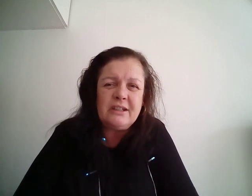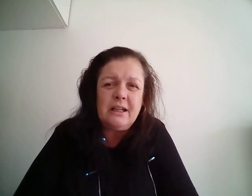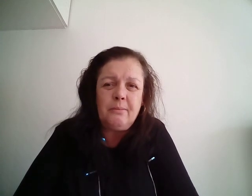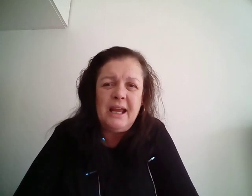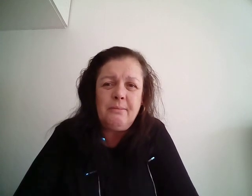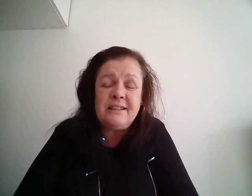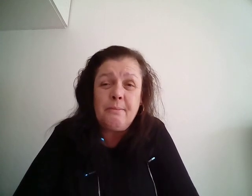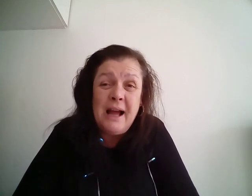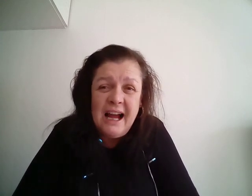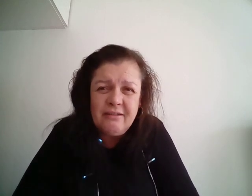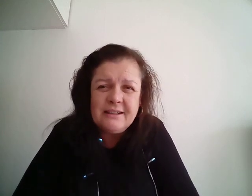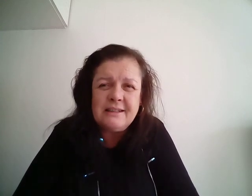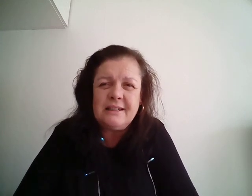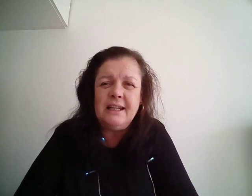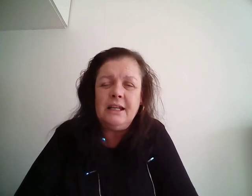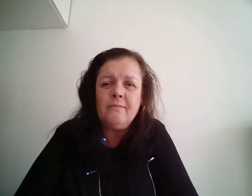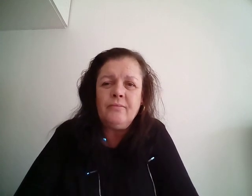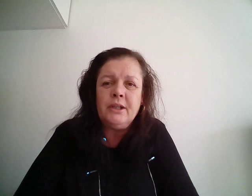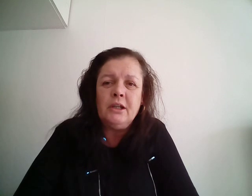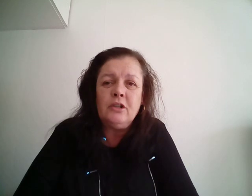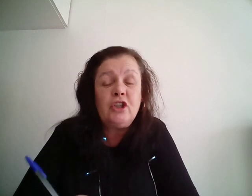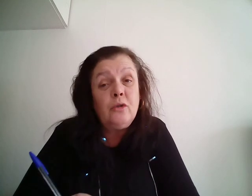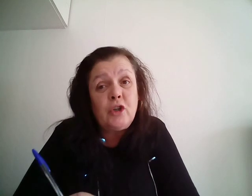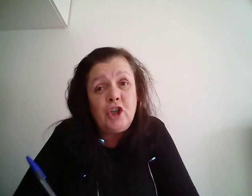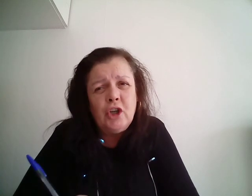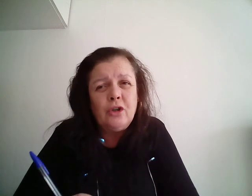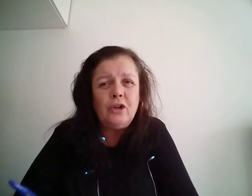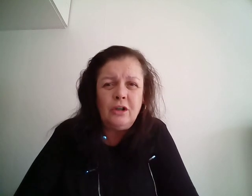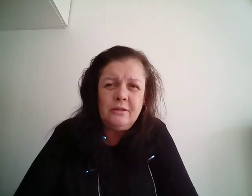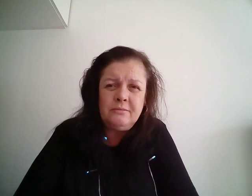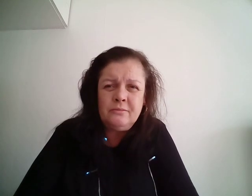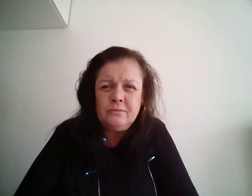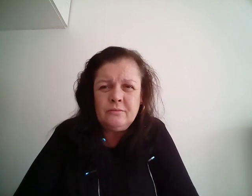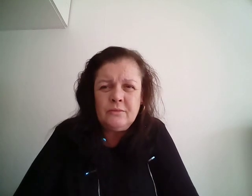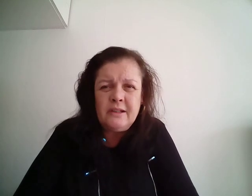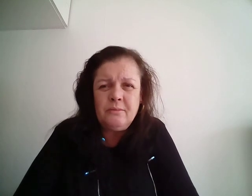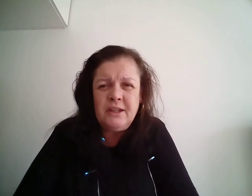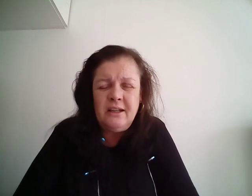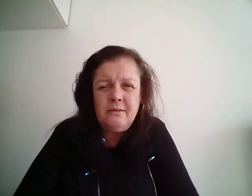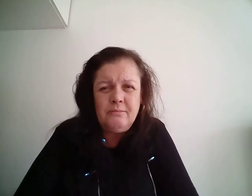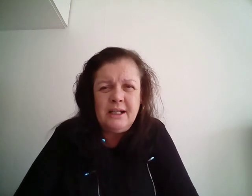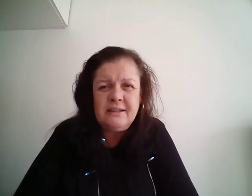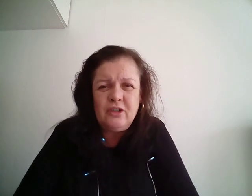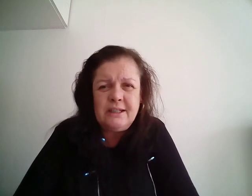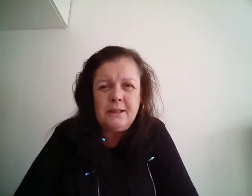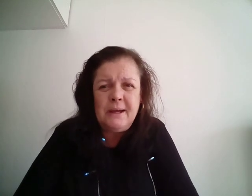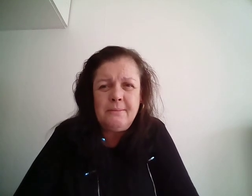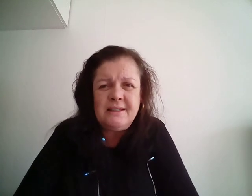little babies, apparently to cure something, my delicious little babies,